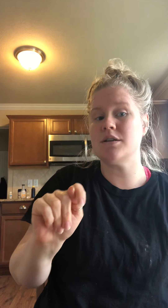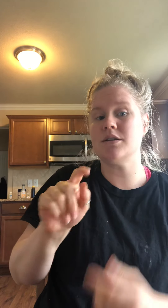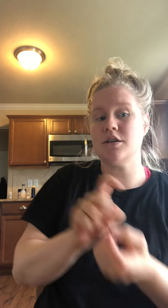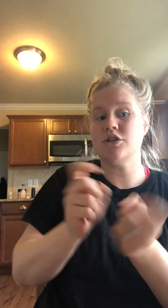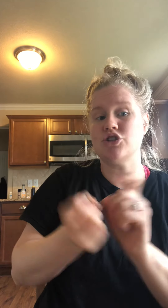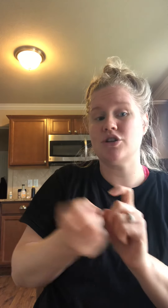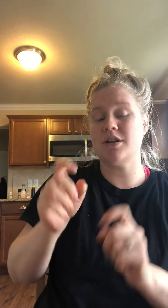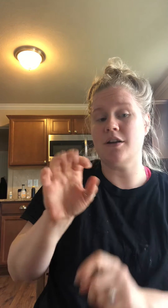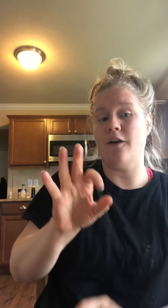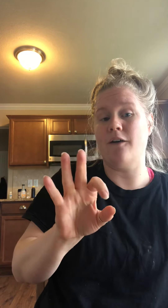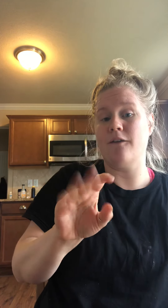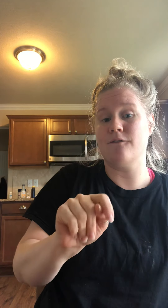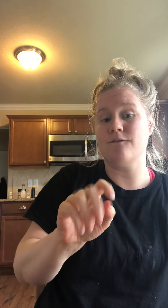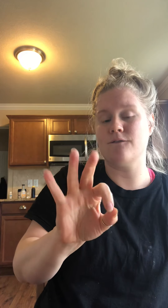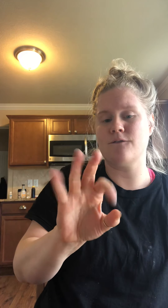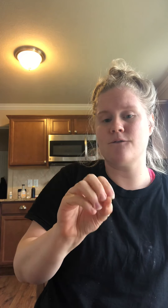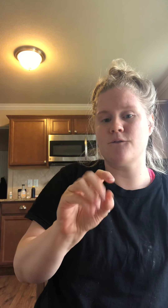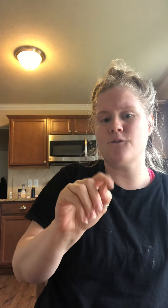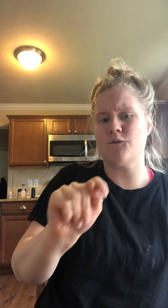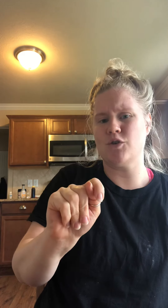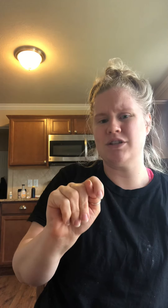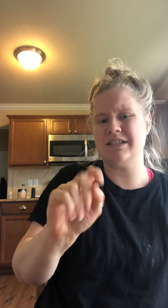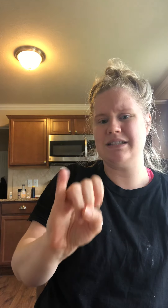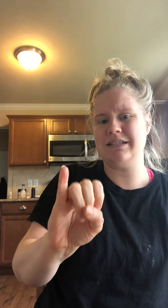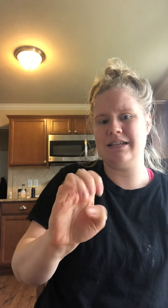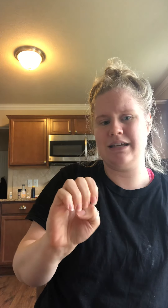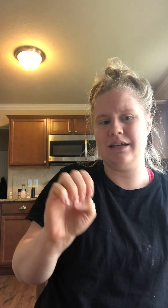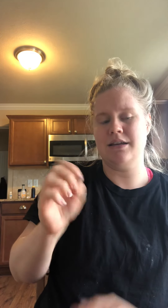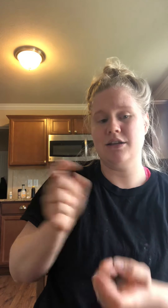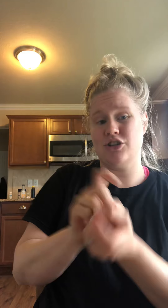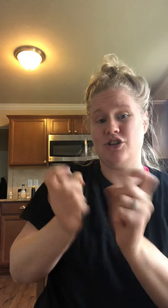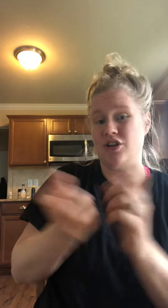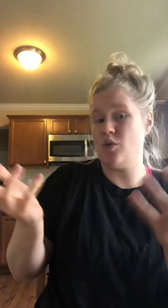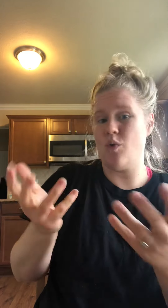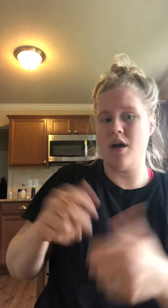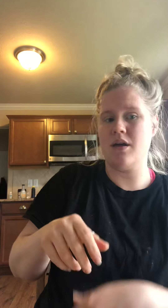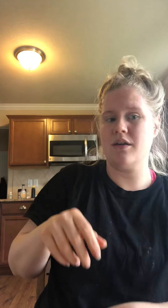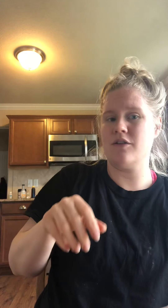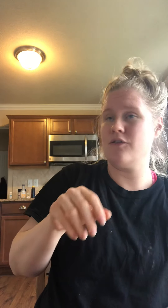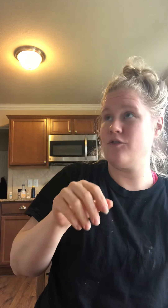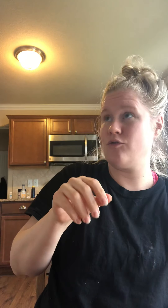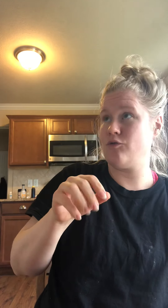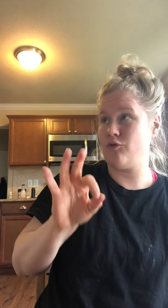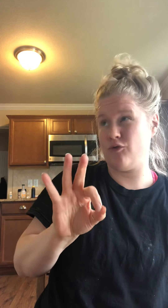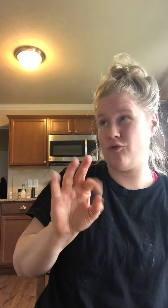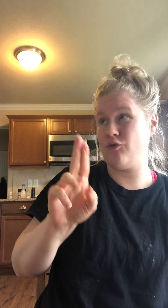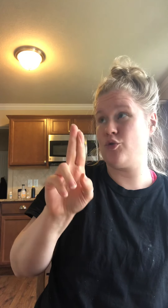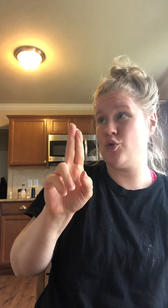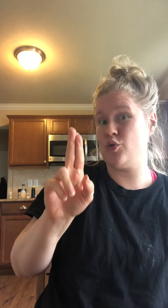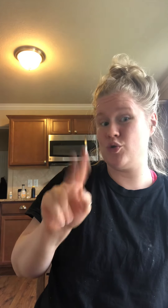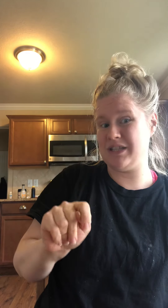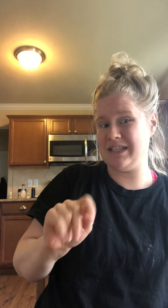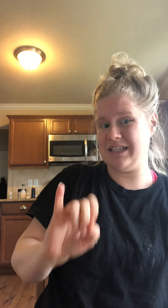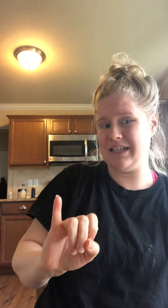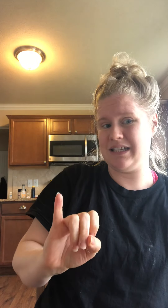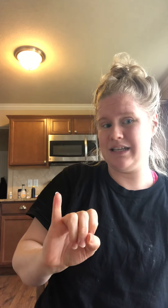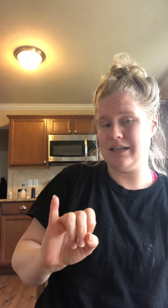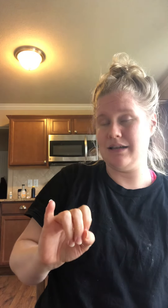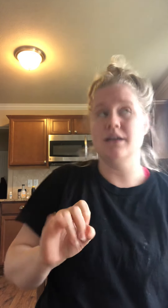footy, and then it turned into what? And it turned into footy? Something like Füti, right. Okay.